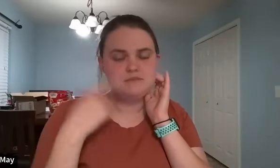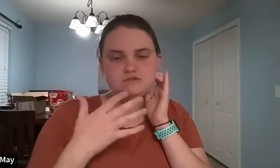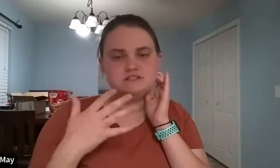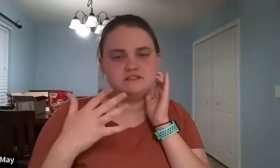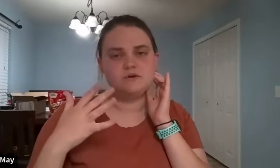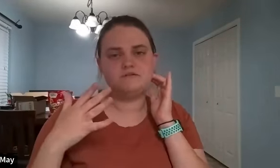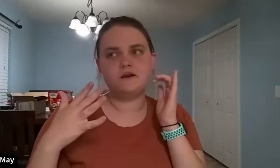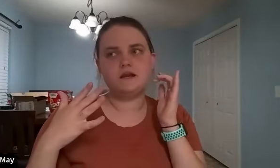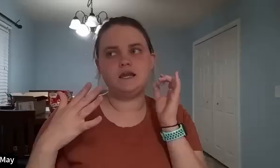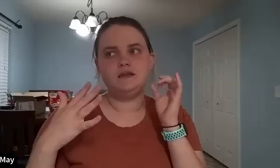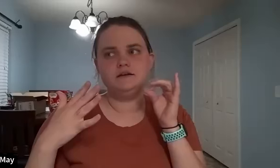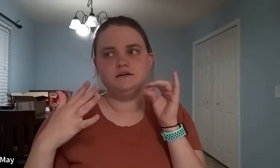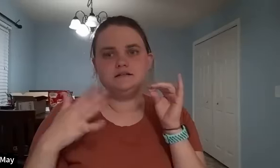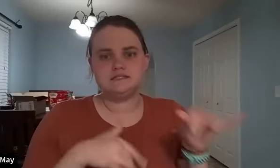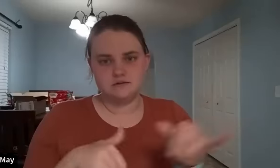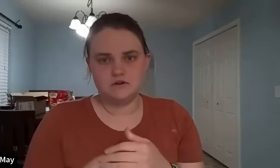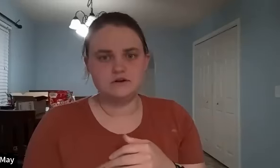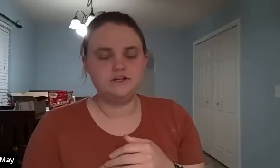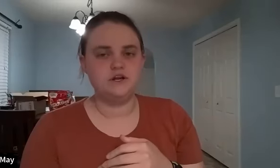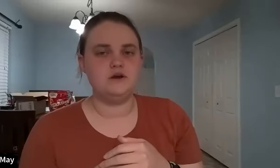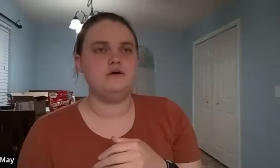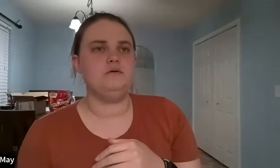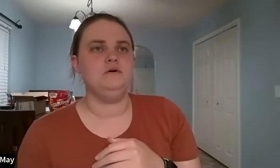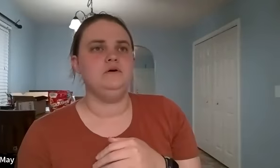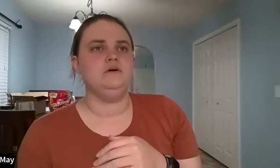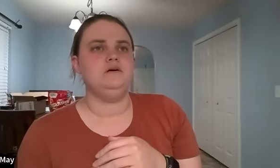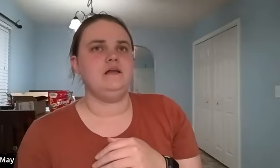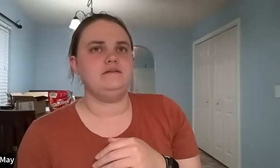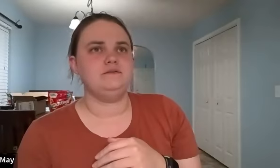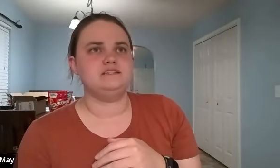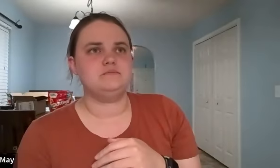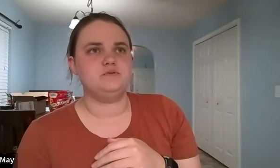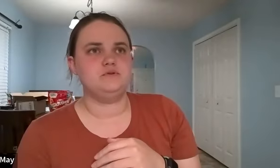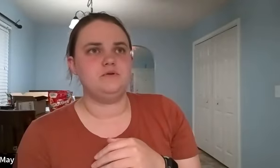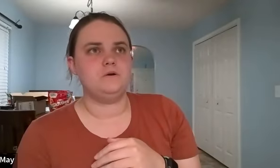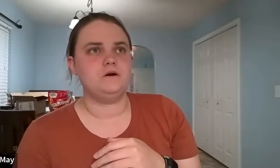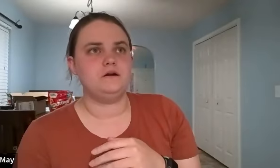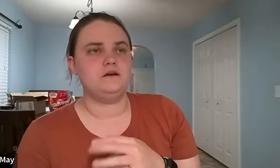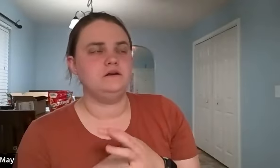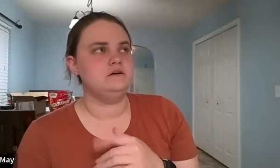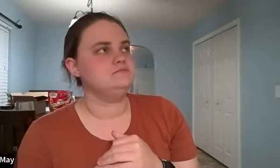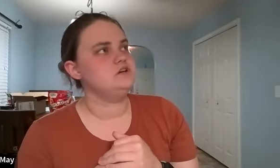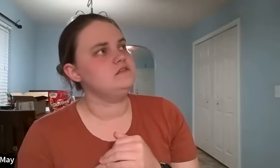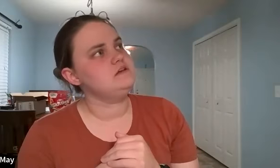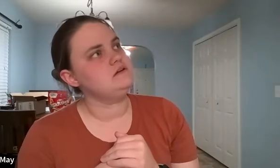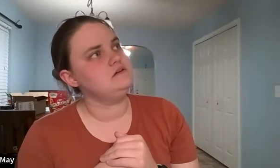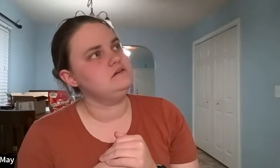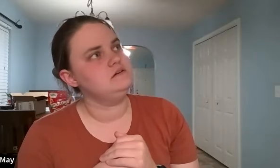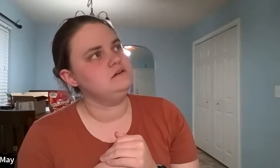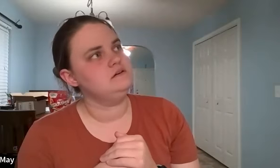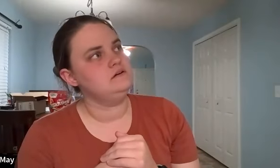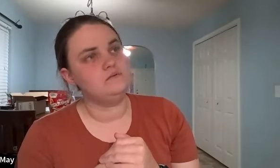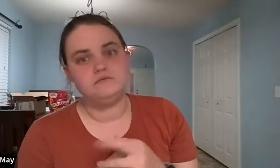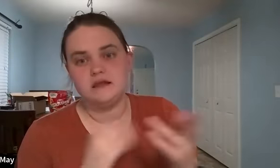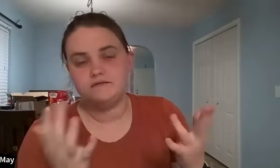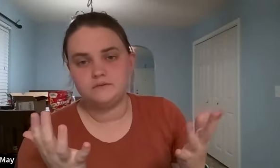most of them are very similar, you know, like for example, the word, I'm trying to think, like for,